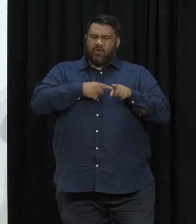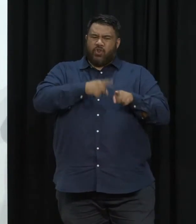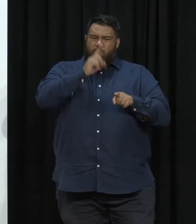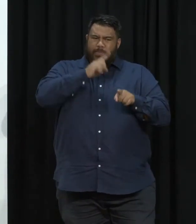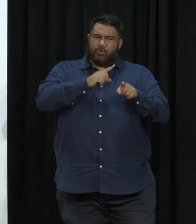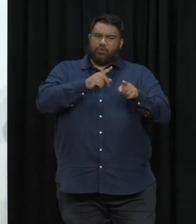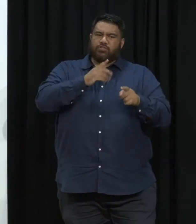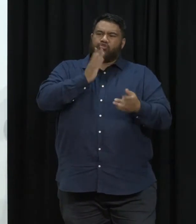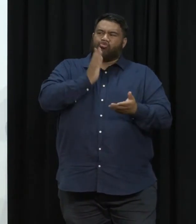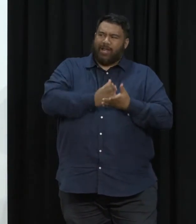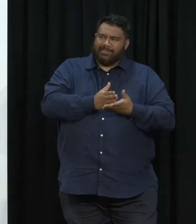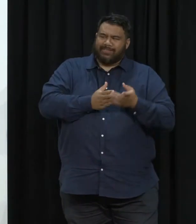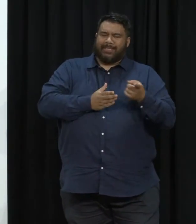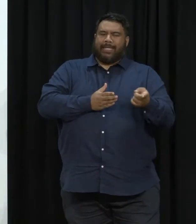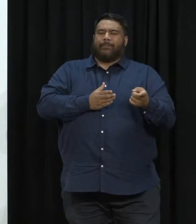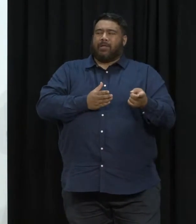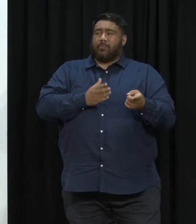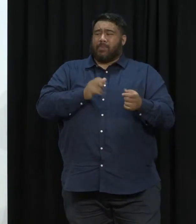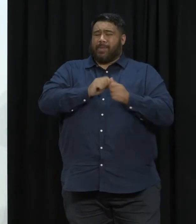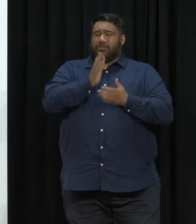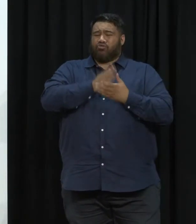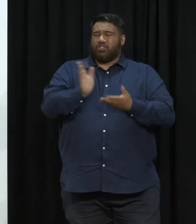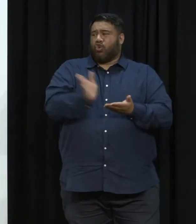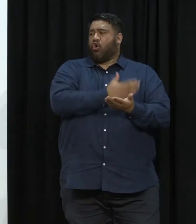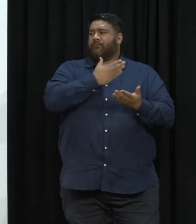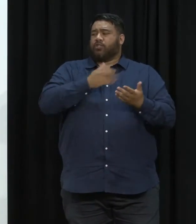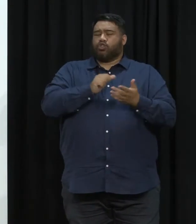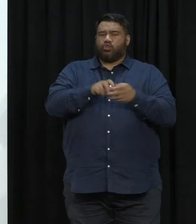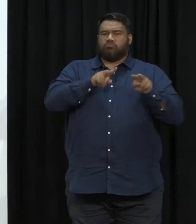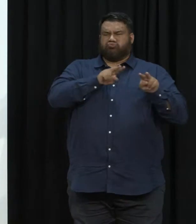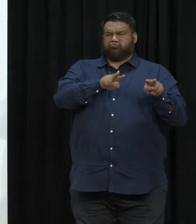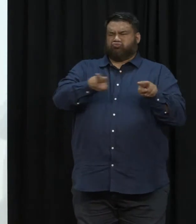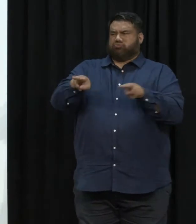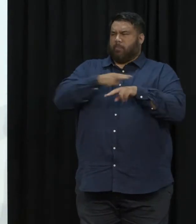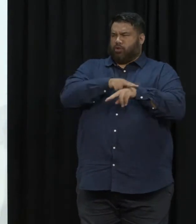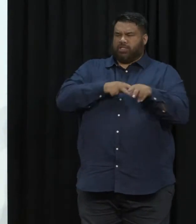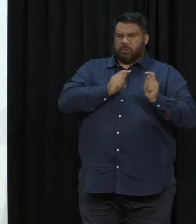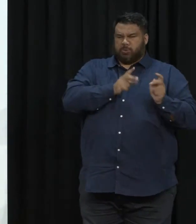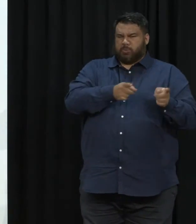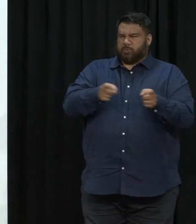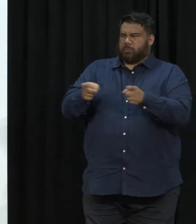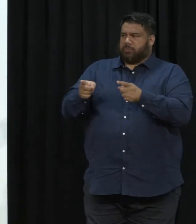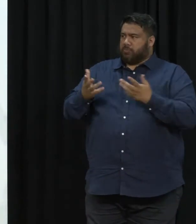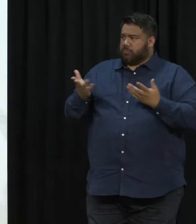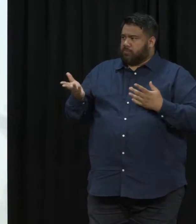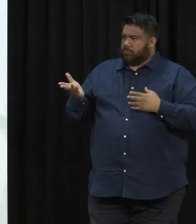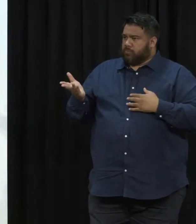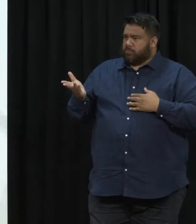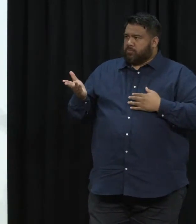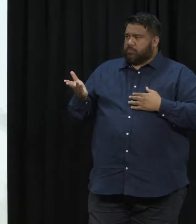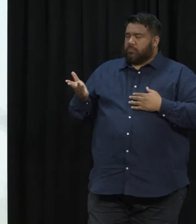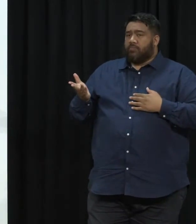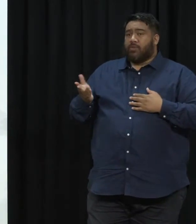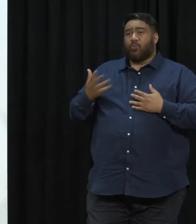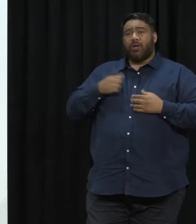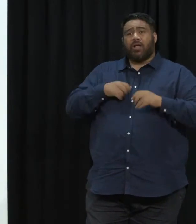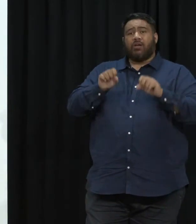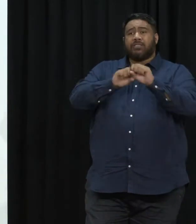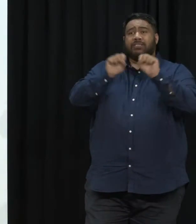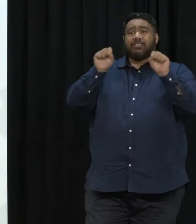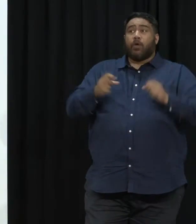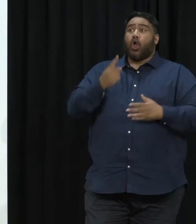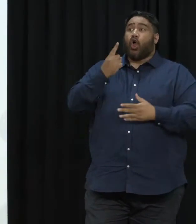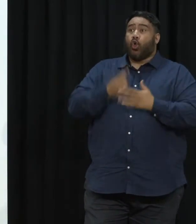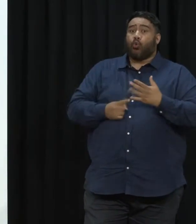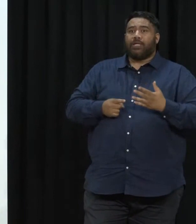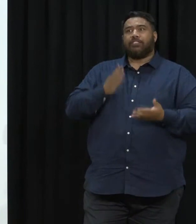isolation domestically? I don't want to be too repetitive, but again, I would say that our system actually doesn't just